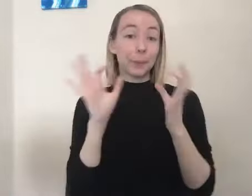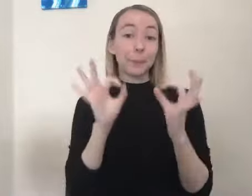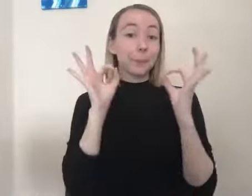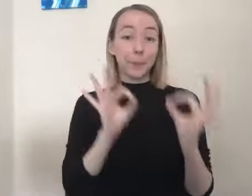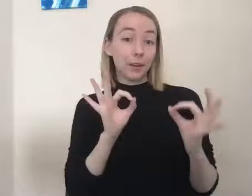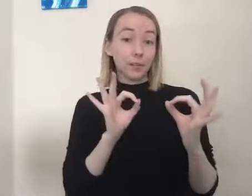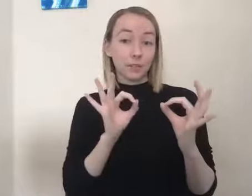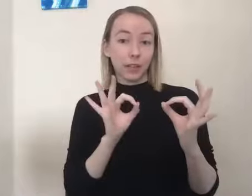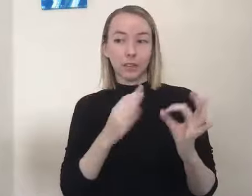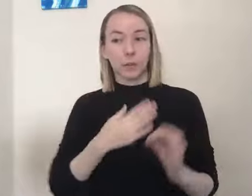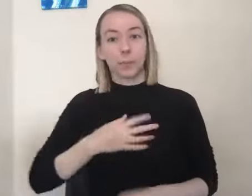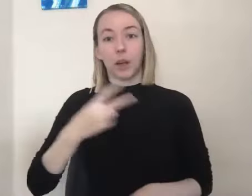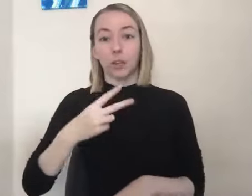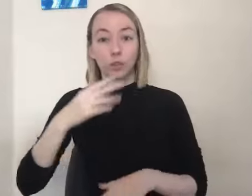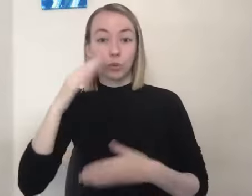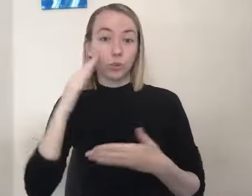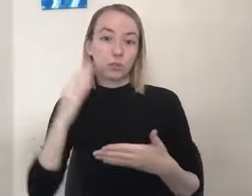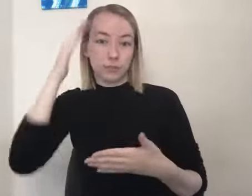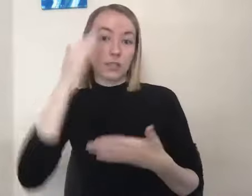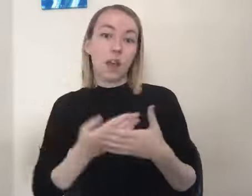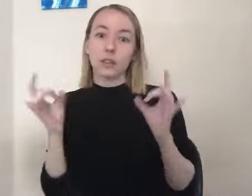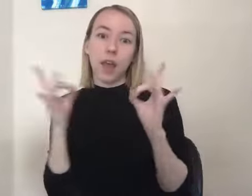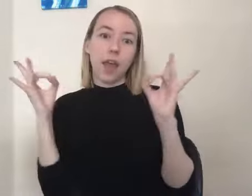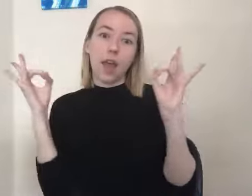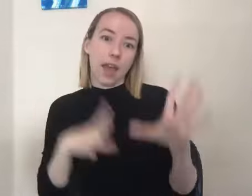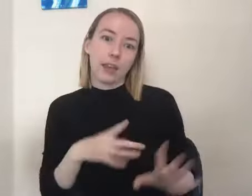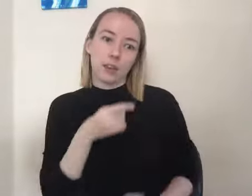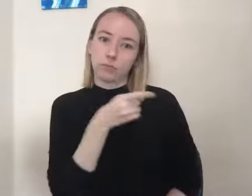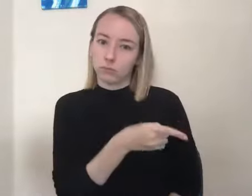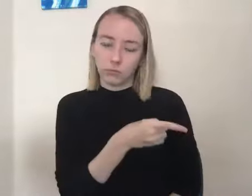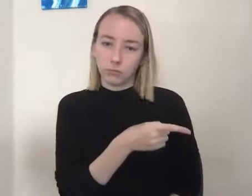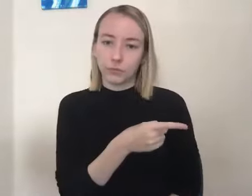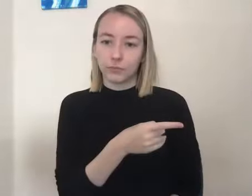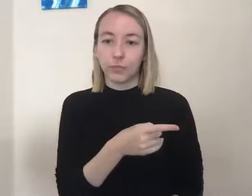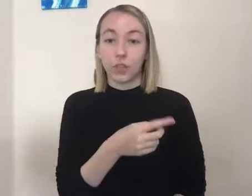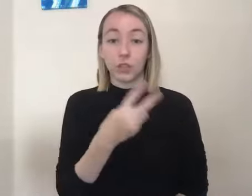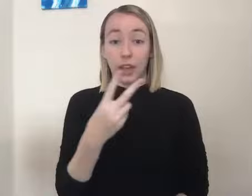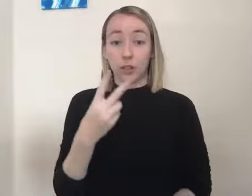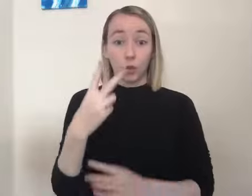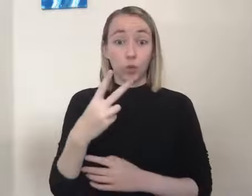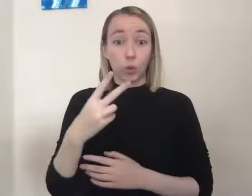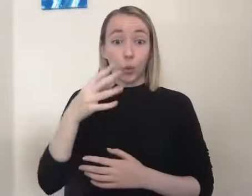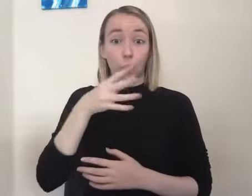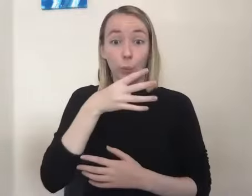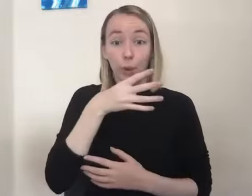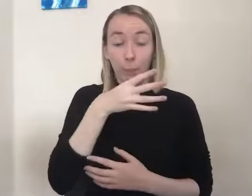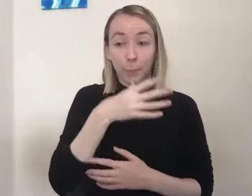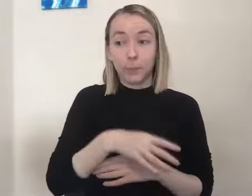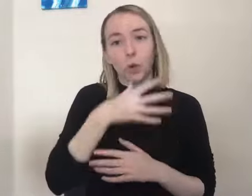that was him as alcoholic. And my mother was the exact opposite. She was Mrs. Clean. Everything had to be perfect.